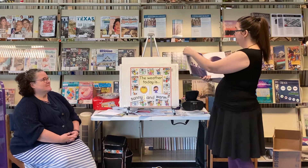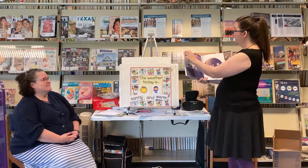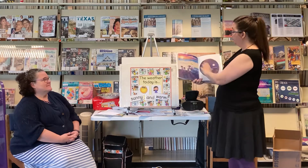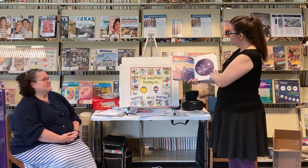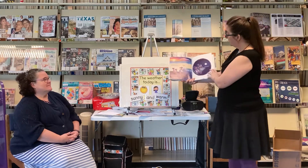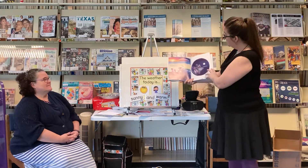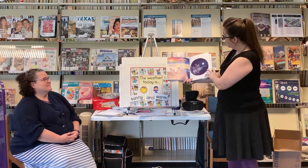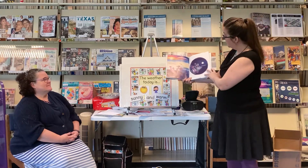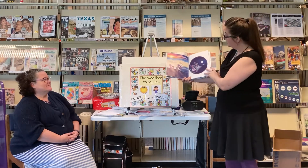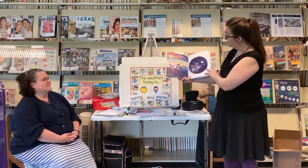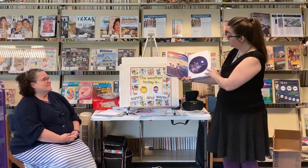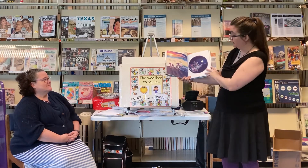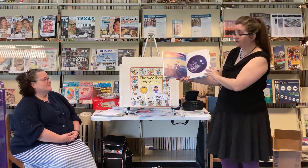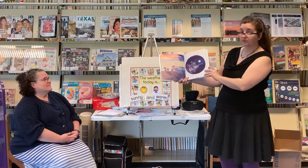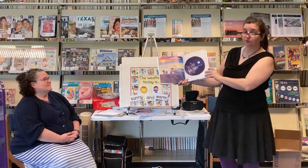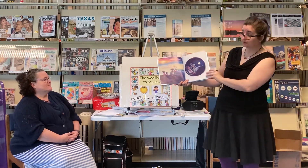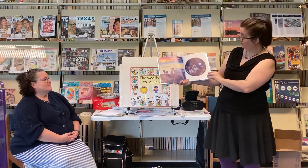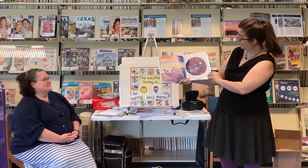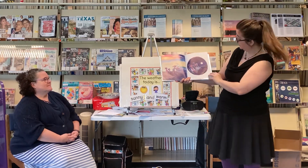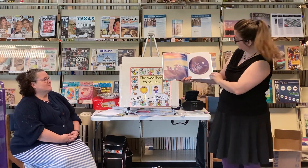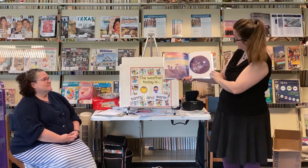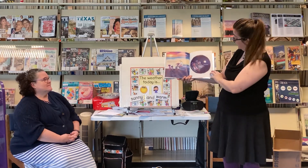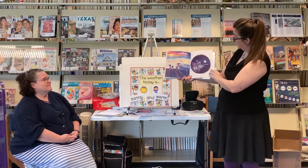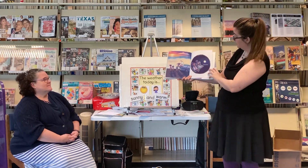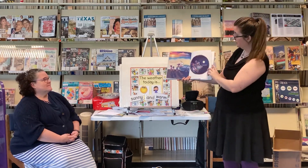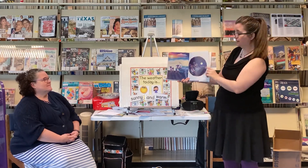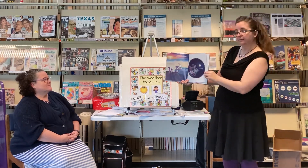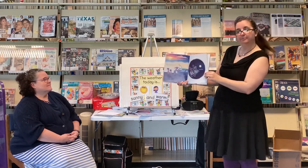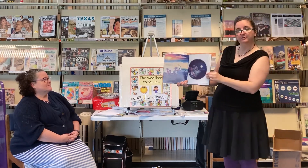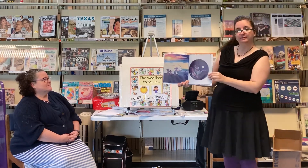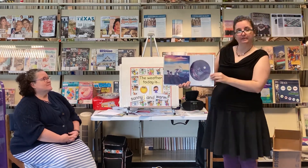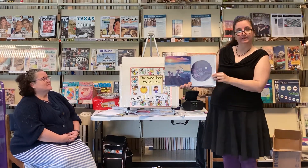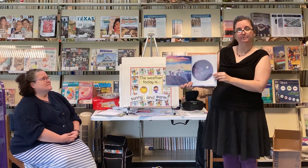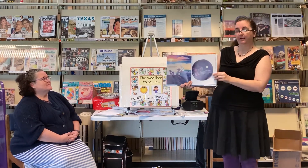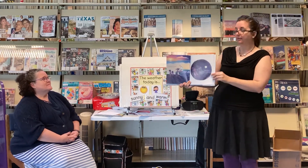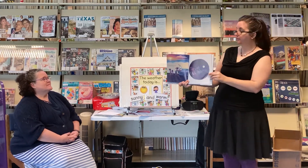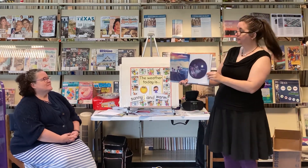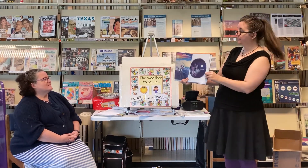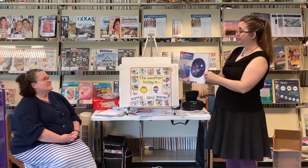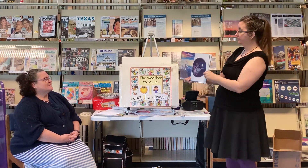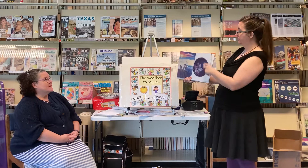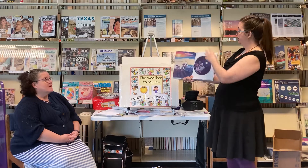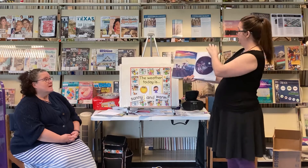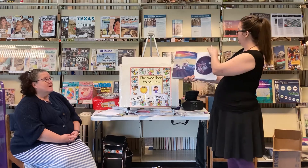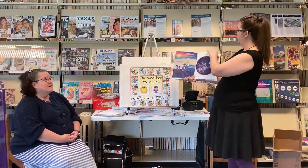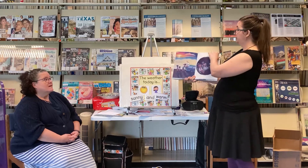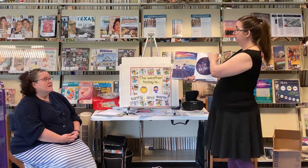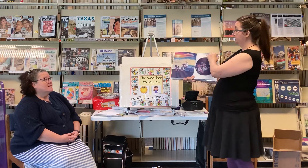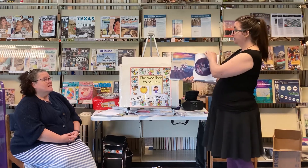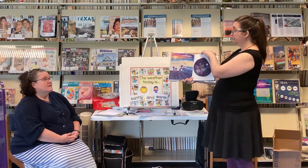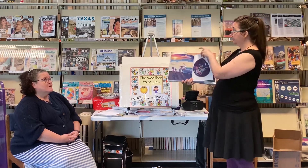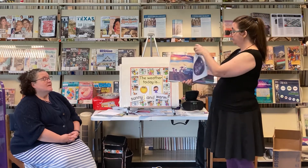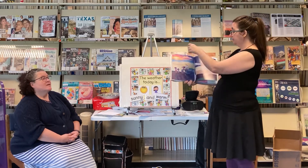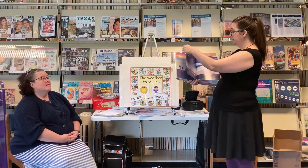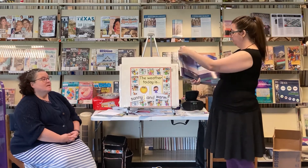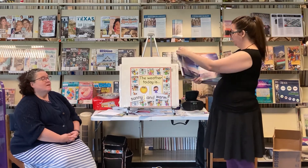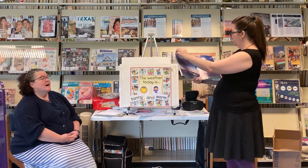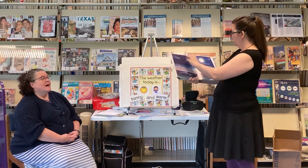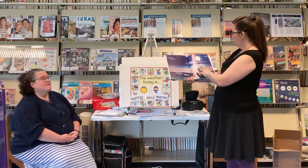Mom explains how the ocean's waves are controlled by lots of things, mostly by the moon. Did you know that, Miss Christie? I